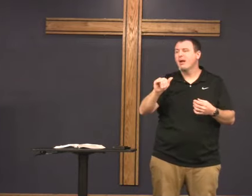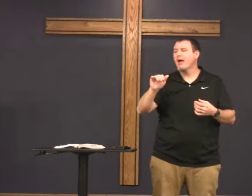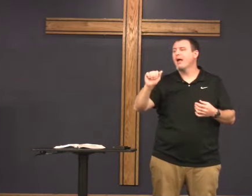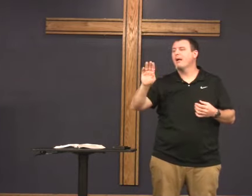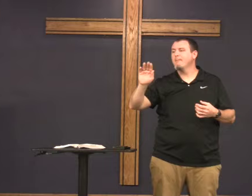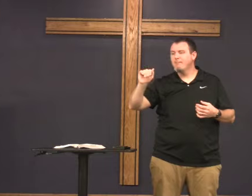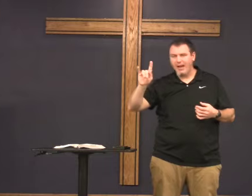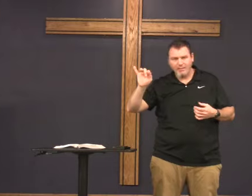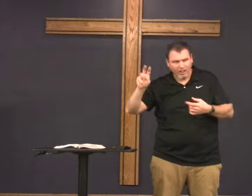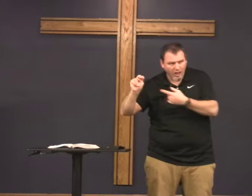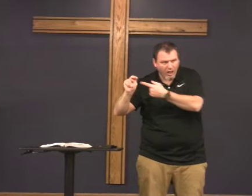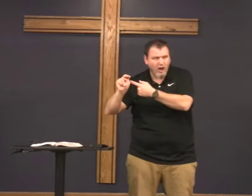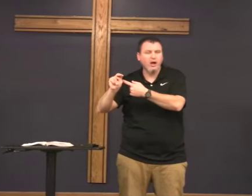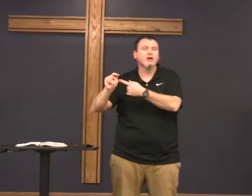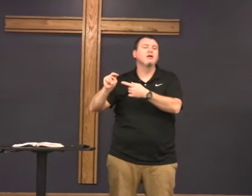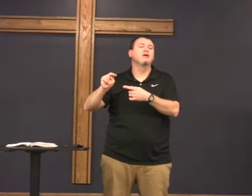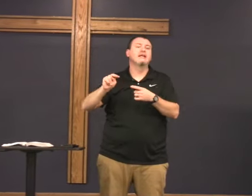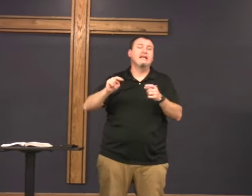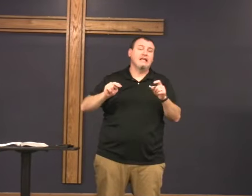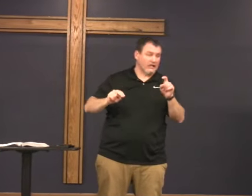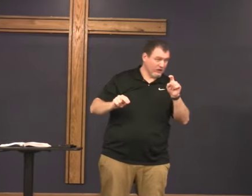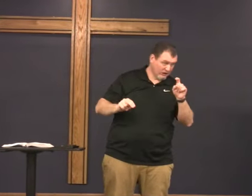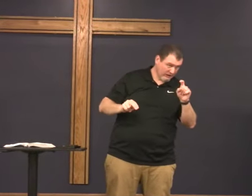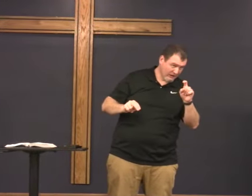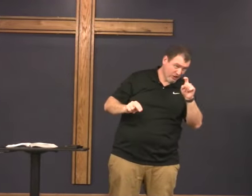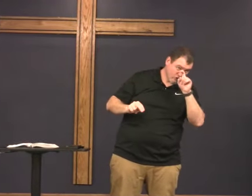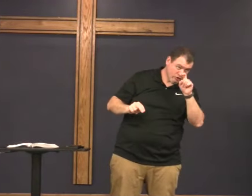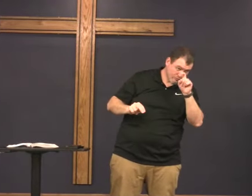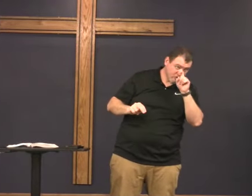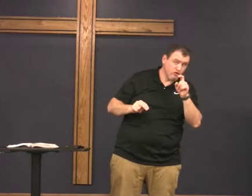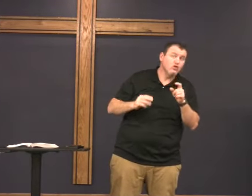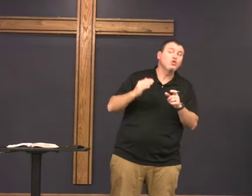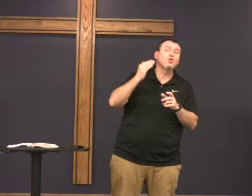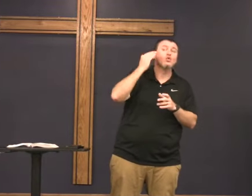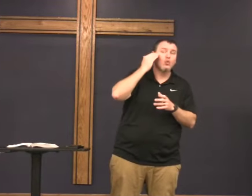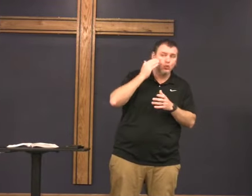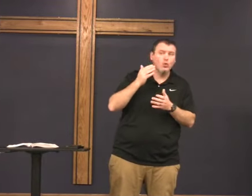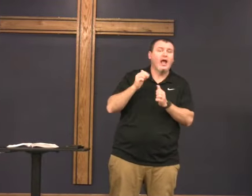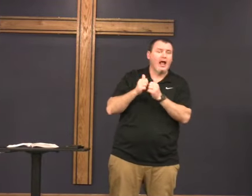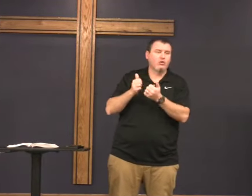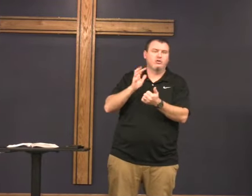They're spoken by people of Babylon, Egypt.